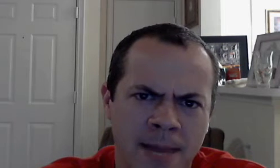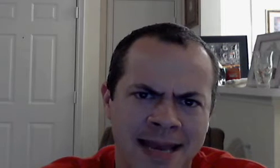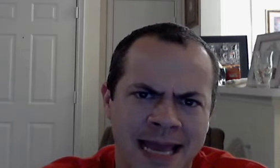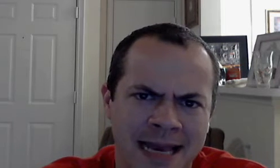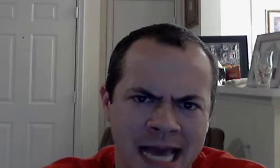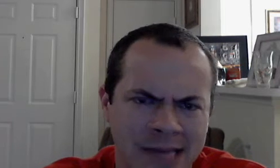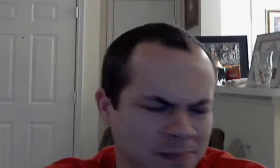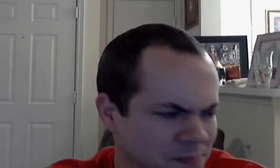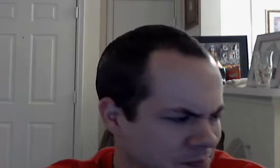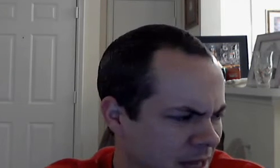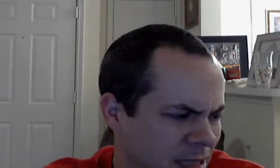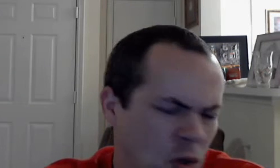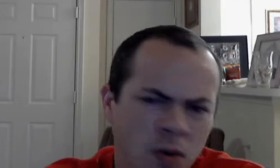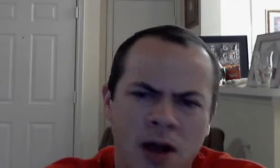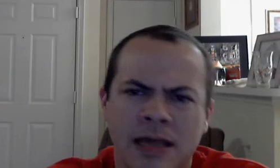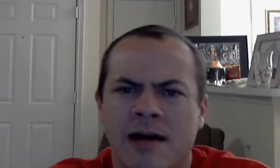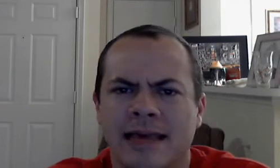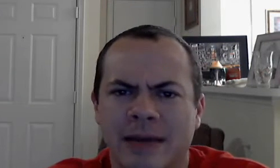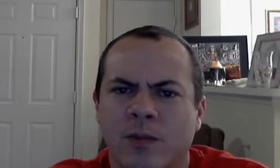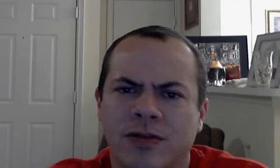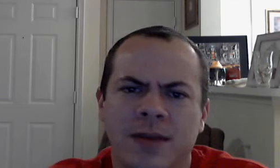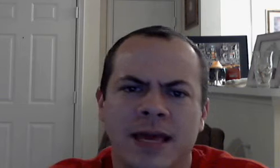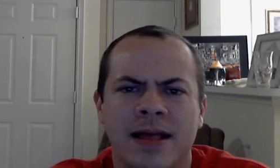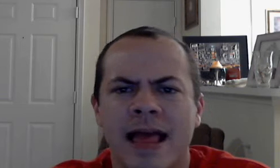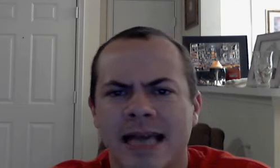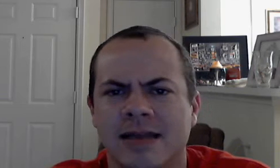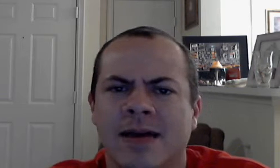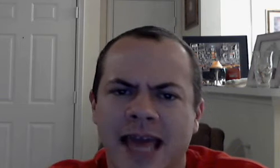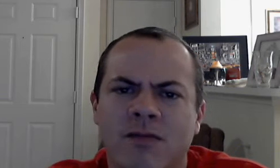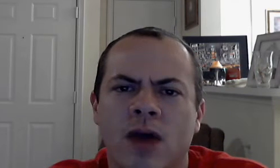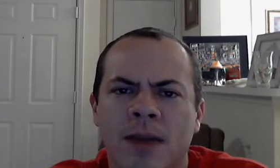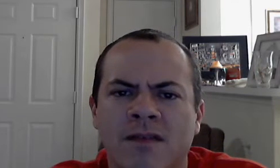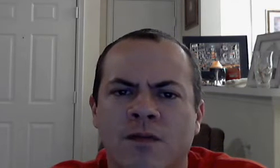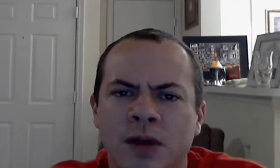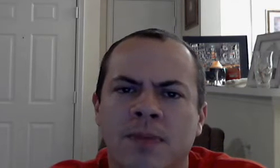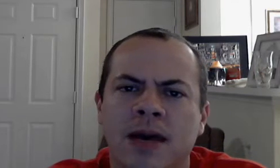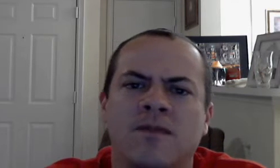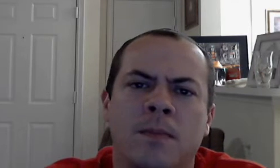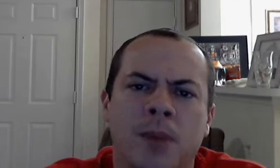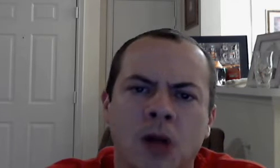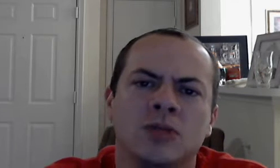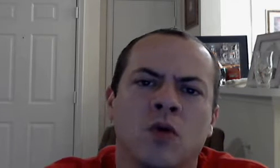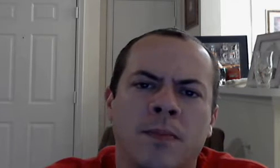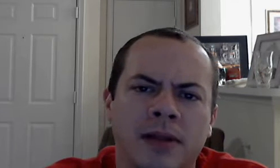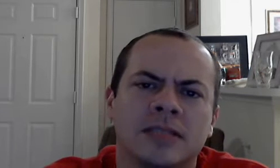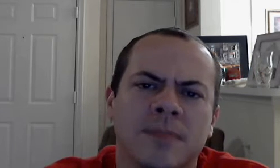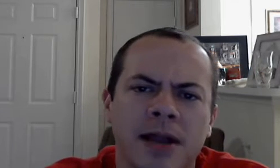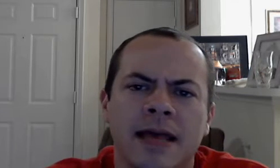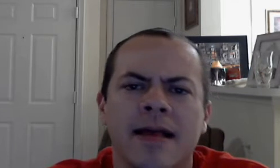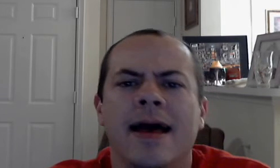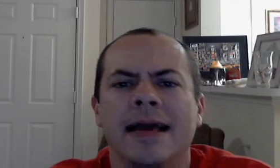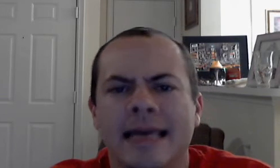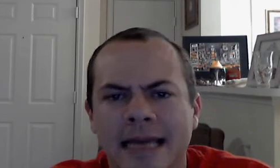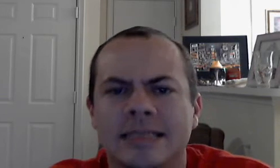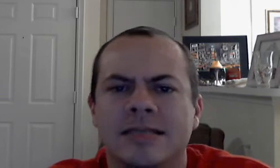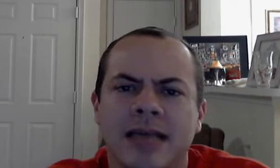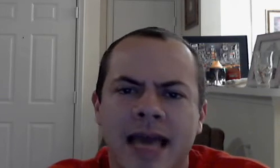Monday night, I told all y'all to get with me as I gave away my free pick for Baltimore plus money against the